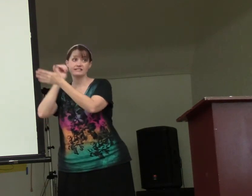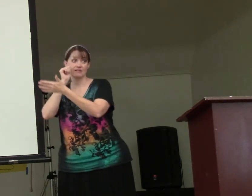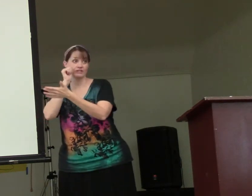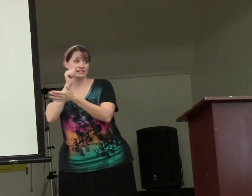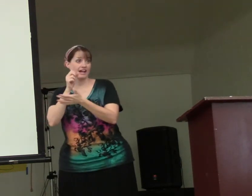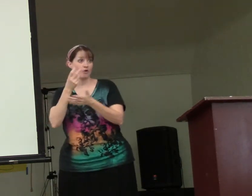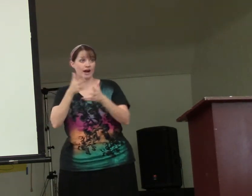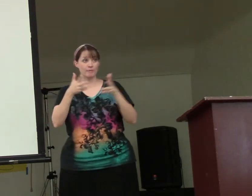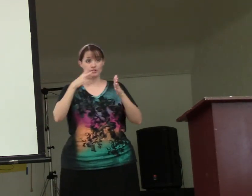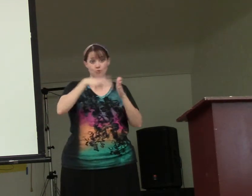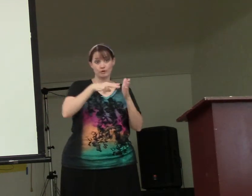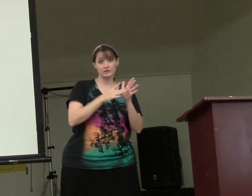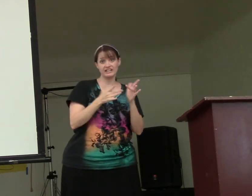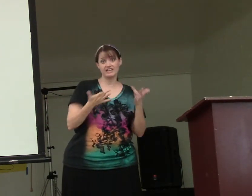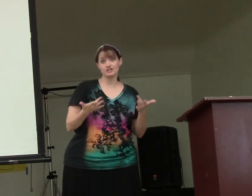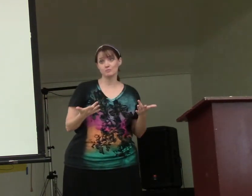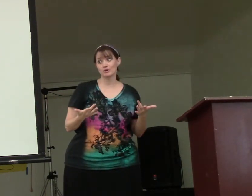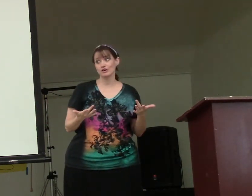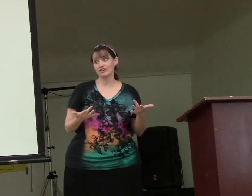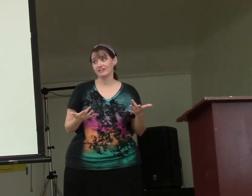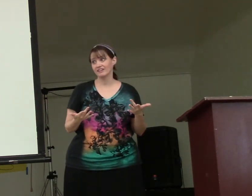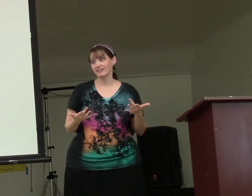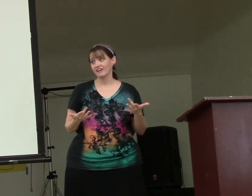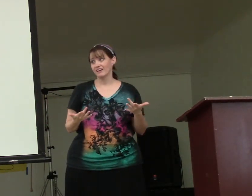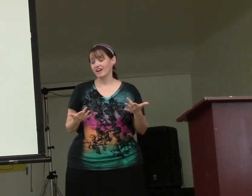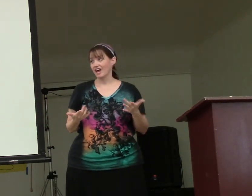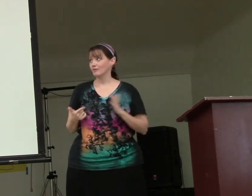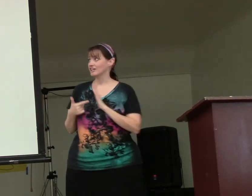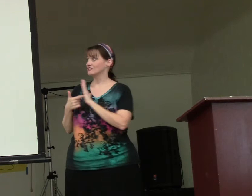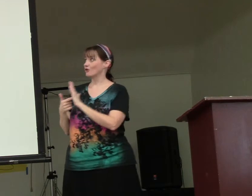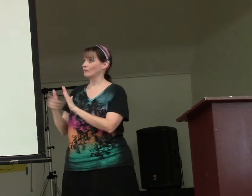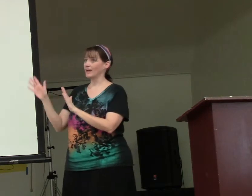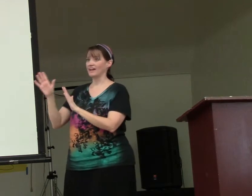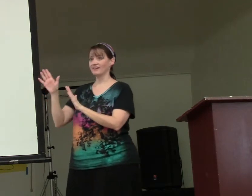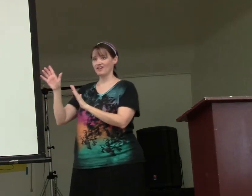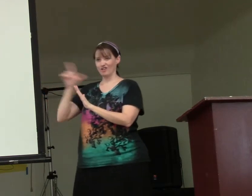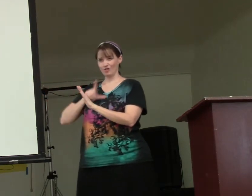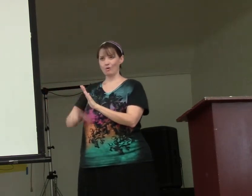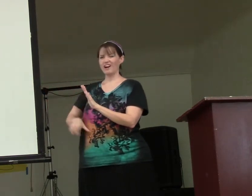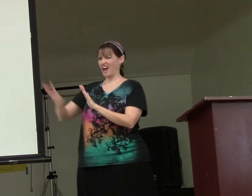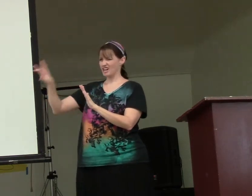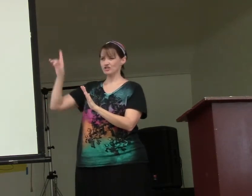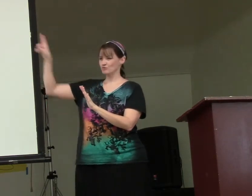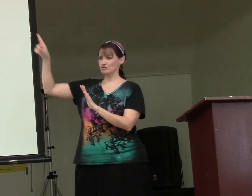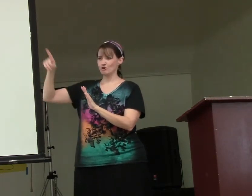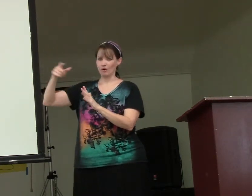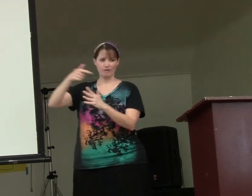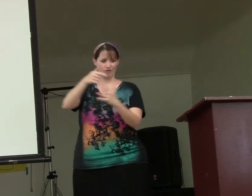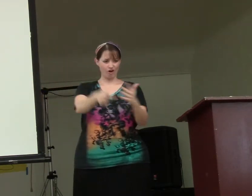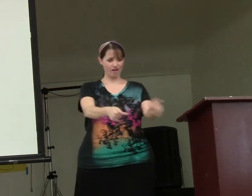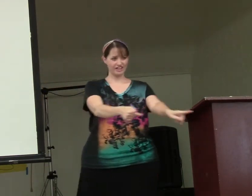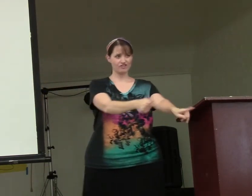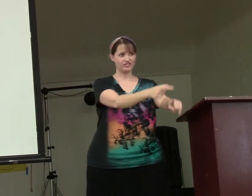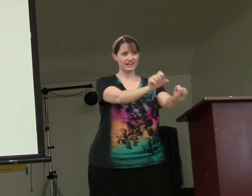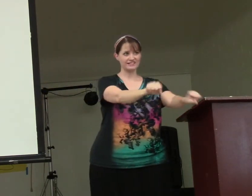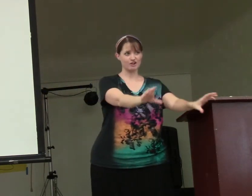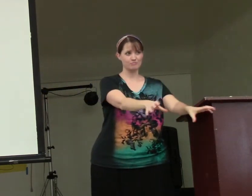every day or how much you want to read His Word. And we can just go, okay, Lord, I choose you. Above all the other things I could be